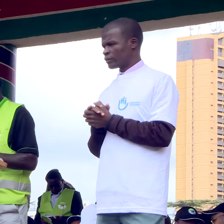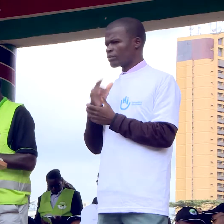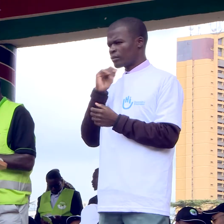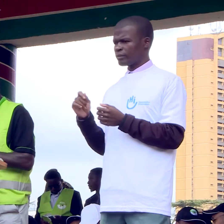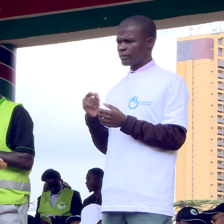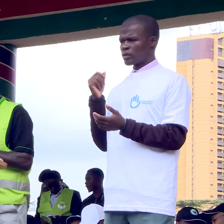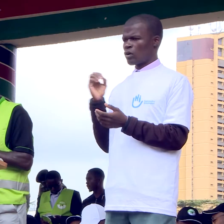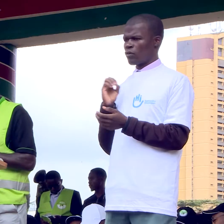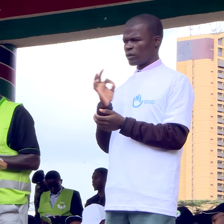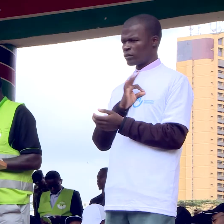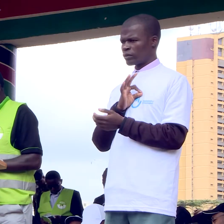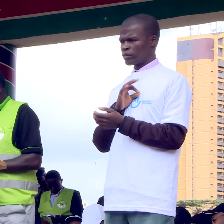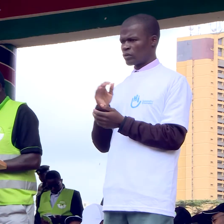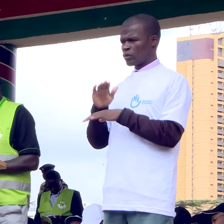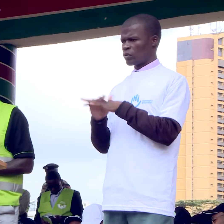morning.